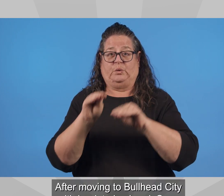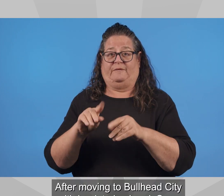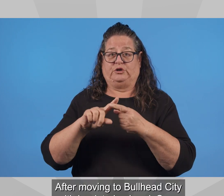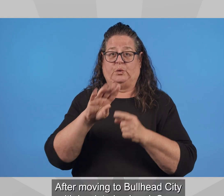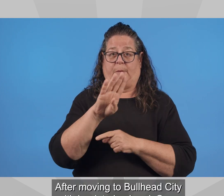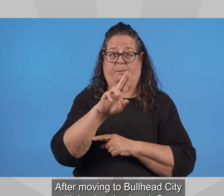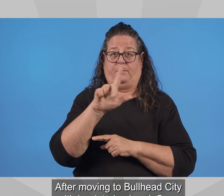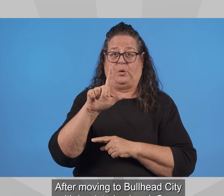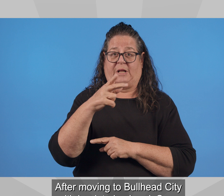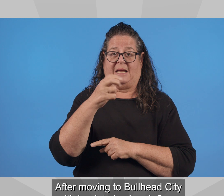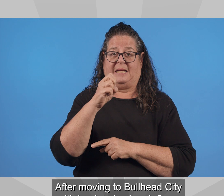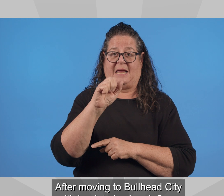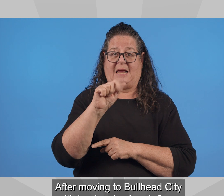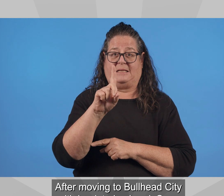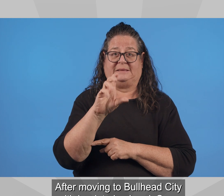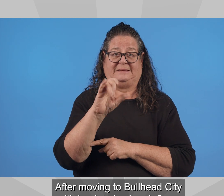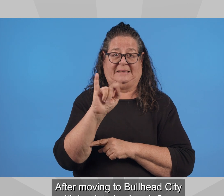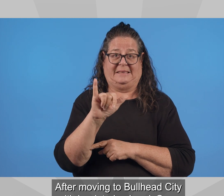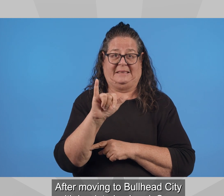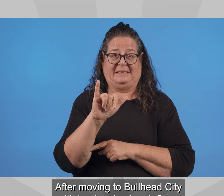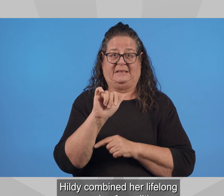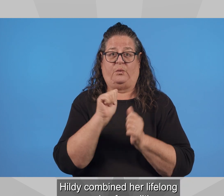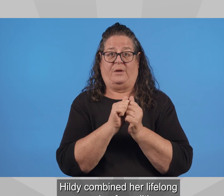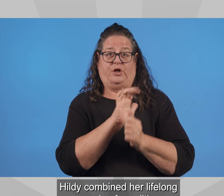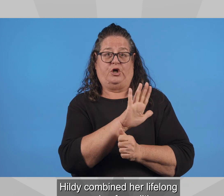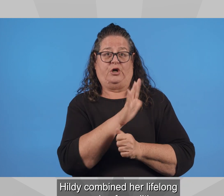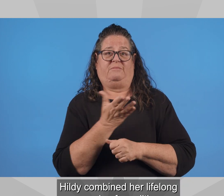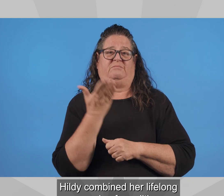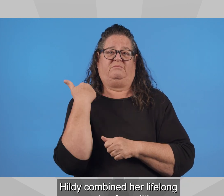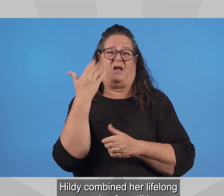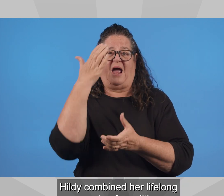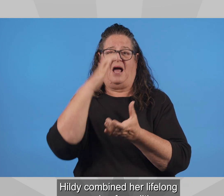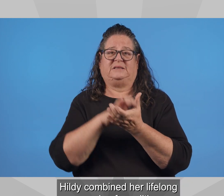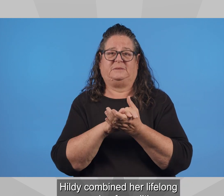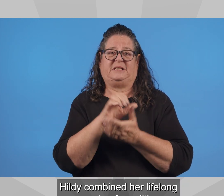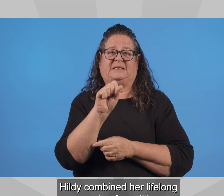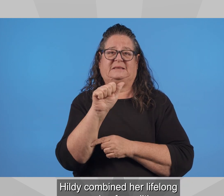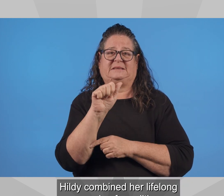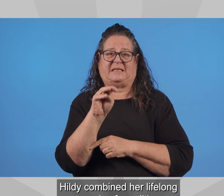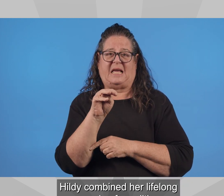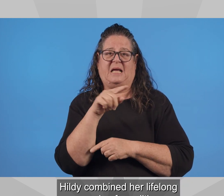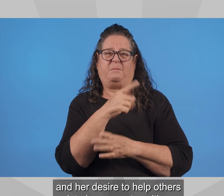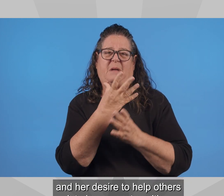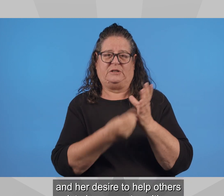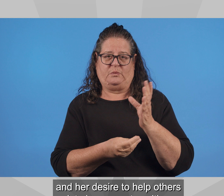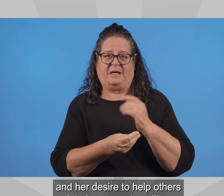After moving to Bullhead City with her late husband, Sam, Hildy combined her lifelong passion for politics and her desire to